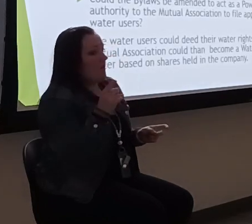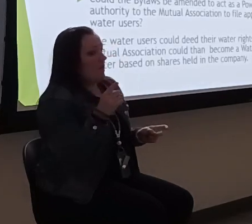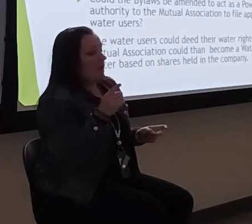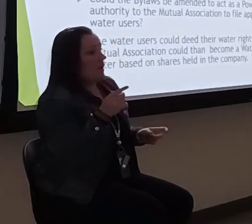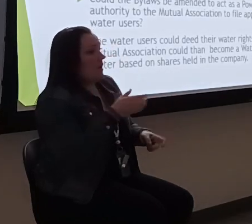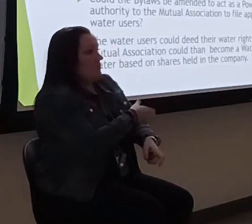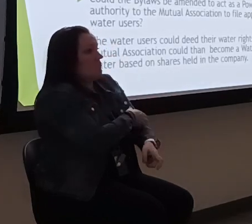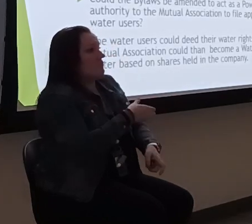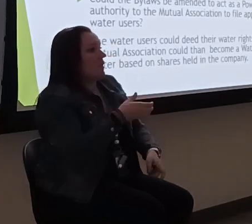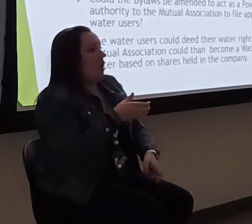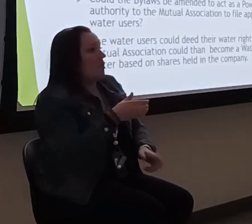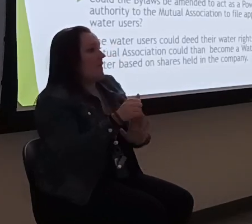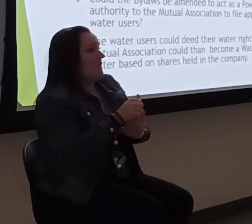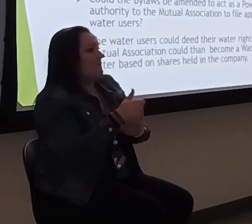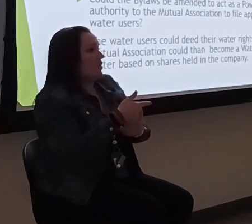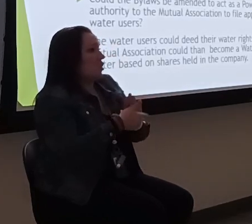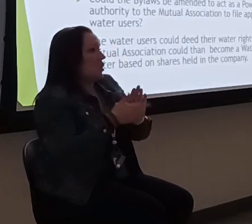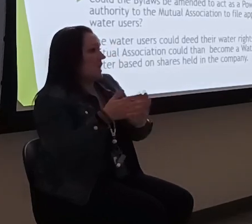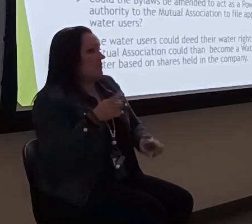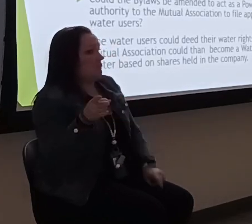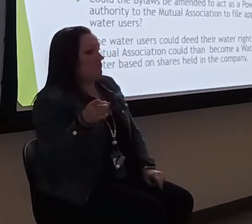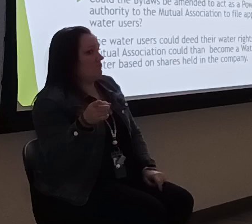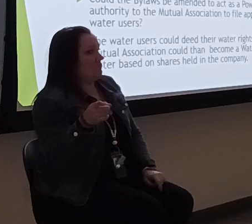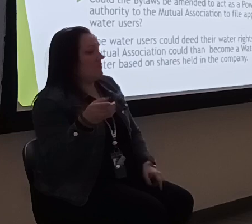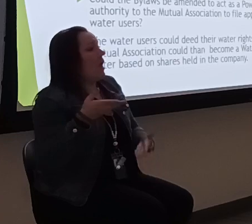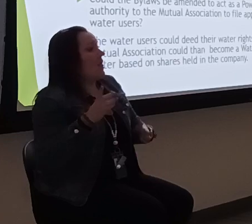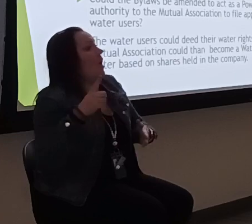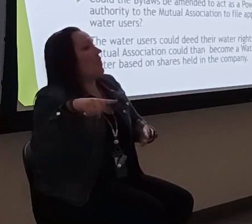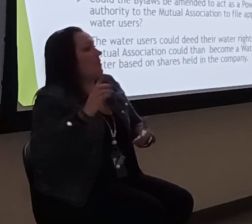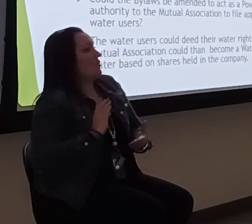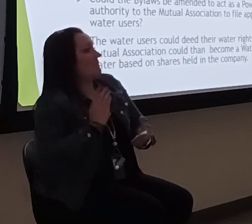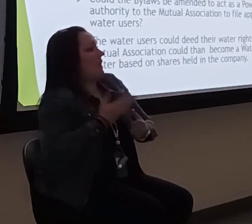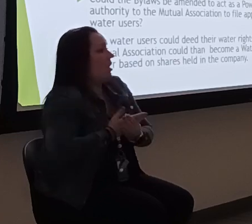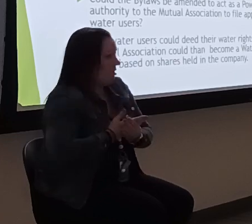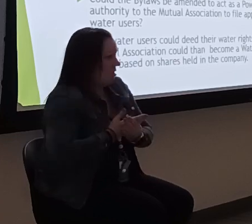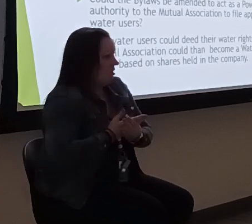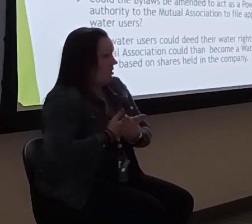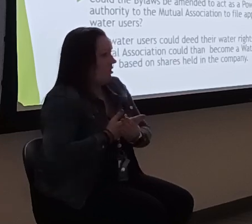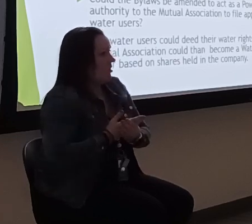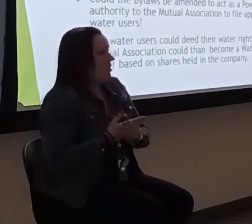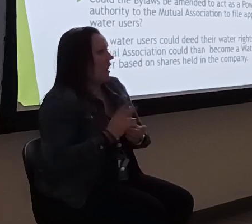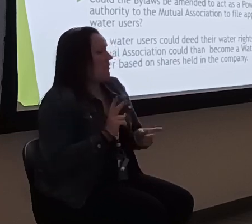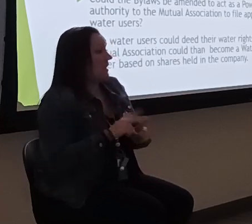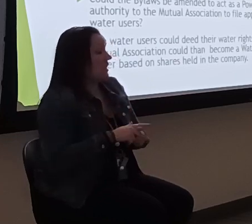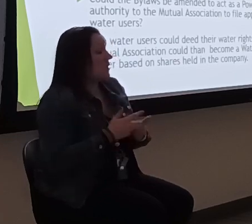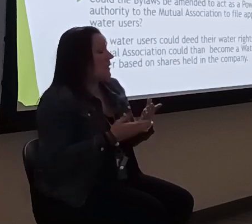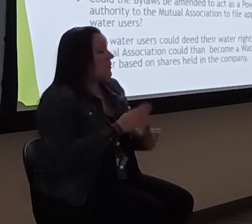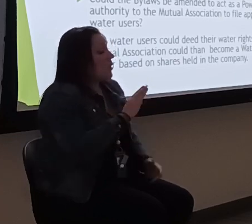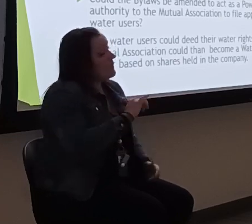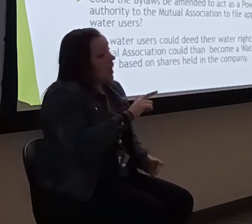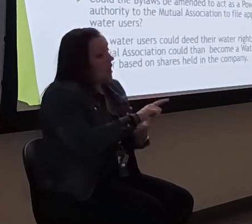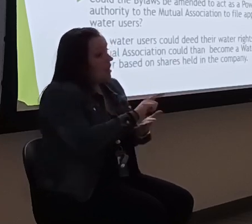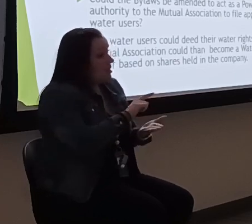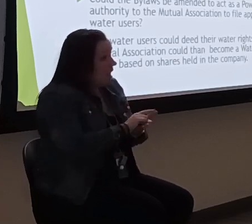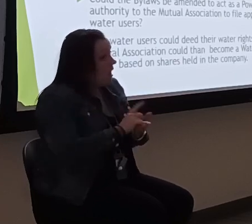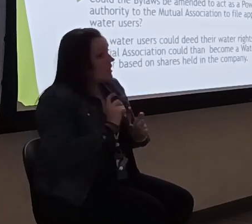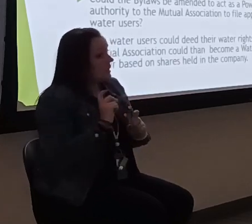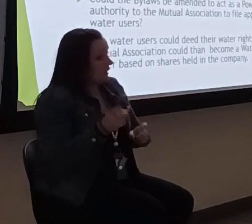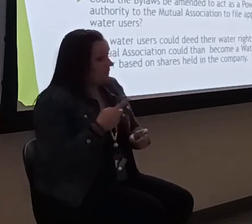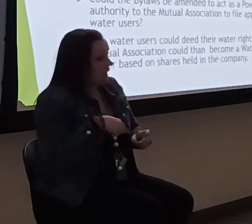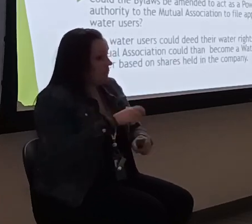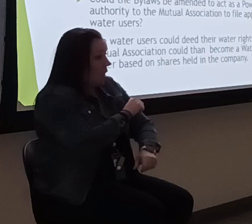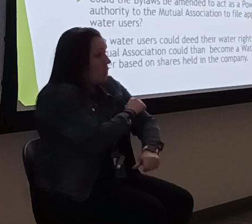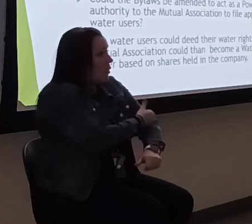attorney, which allows them to file the applications that they need to. Maybe your bylaws give them authority